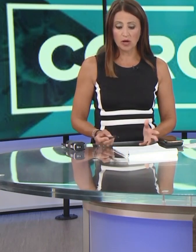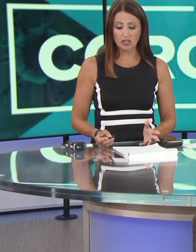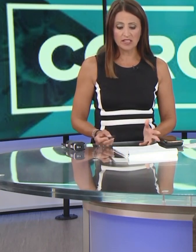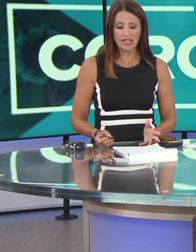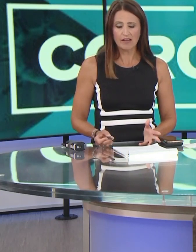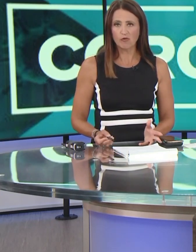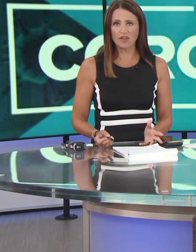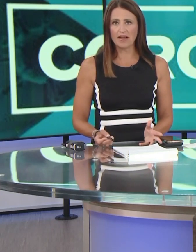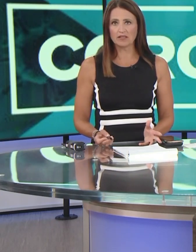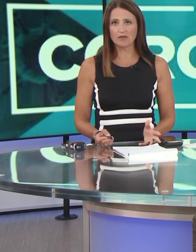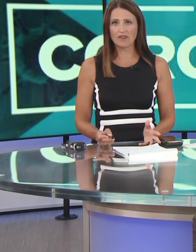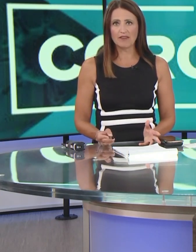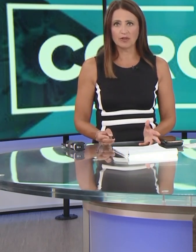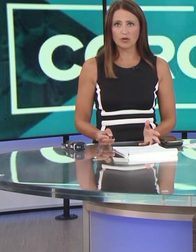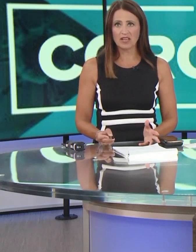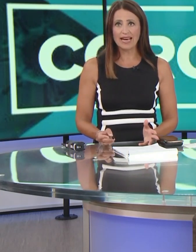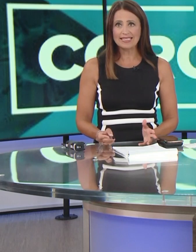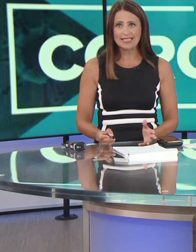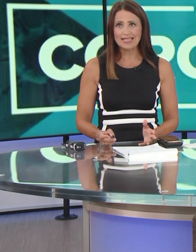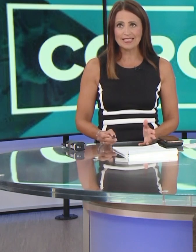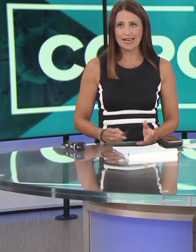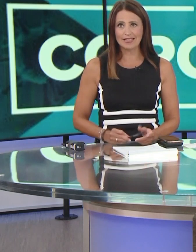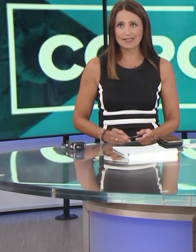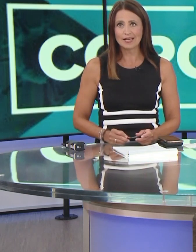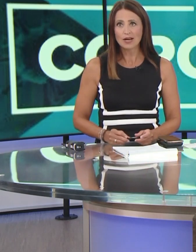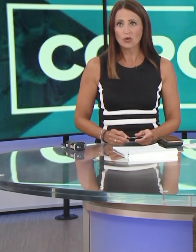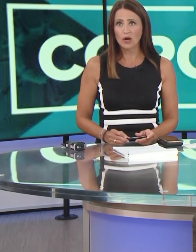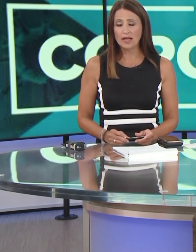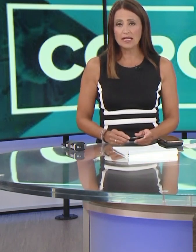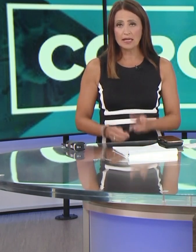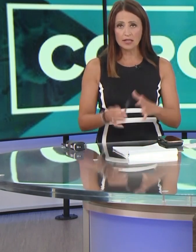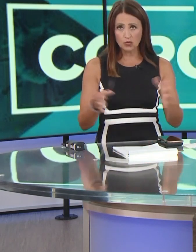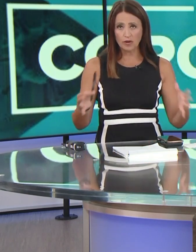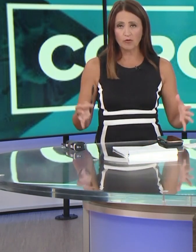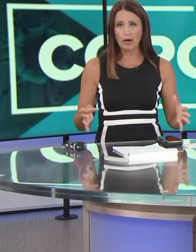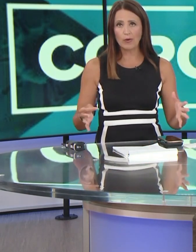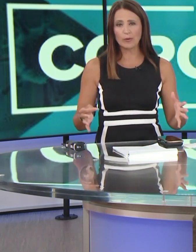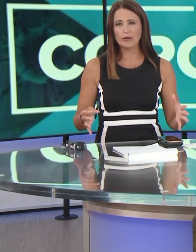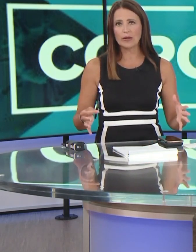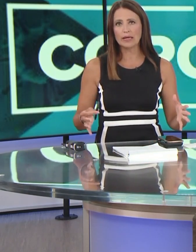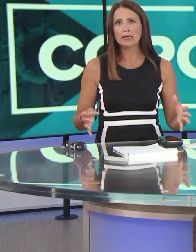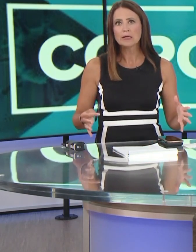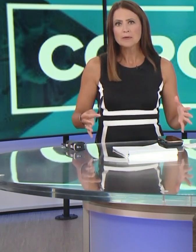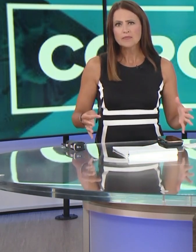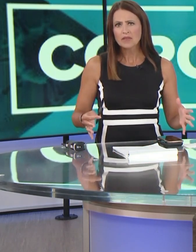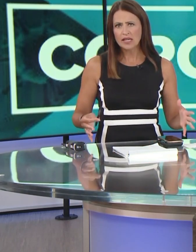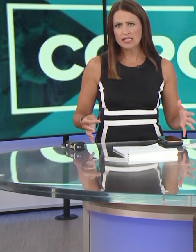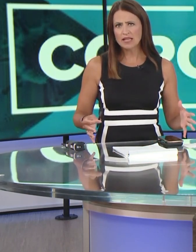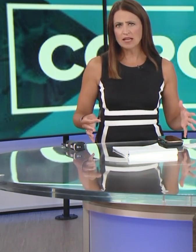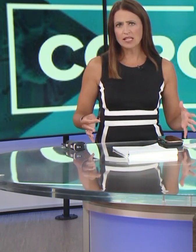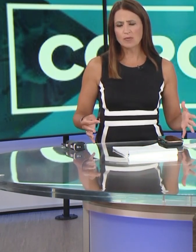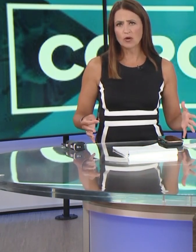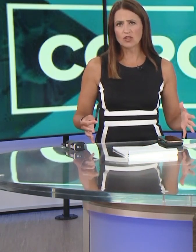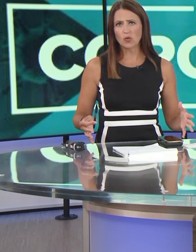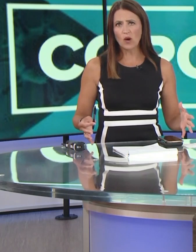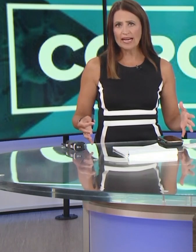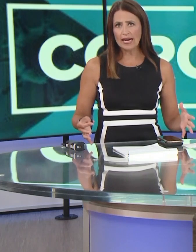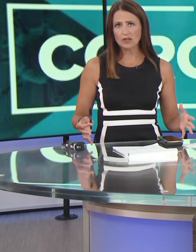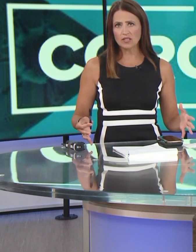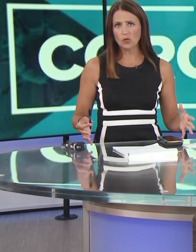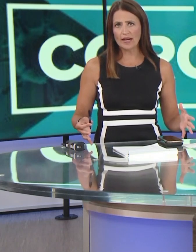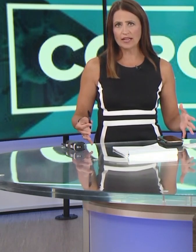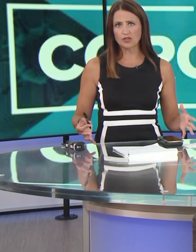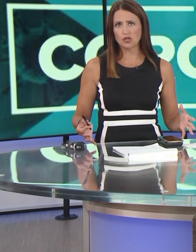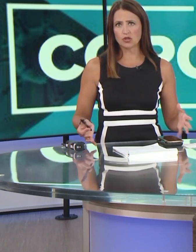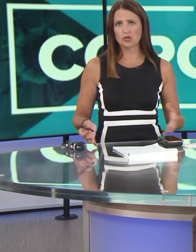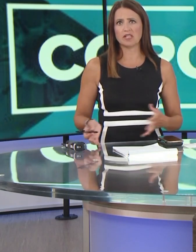where we are today. 4,519 tests run in a 24-hour period. He said that he spoke with the White House,